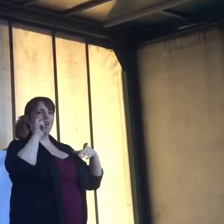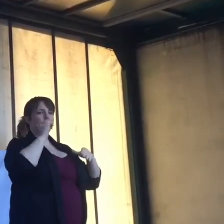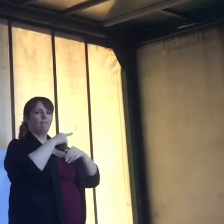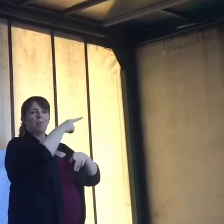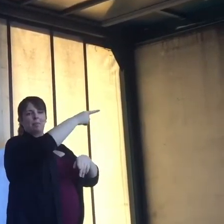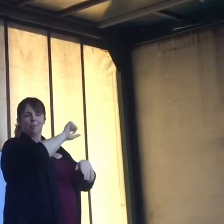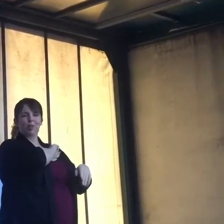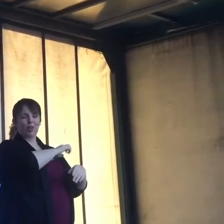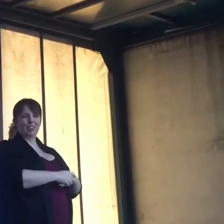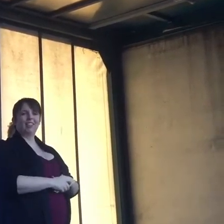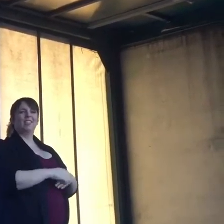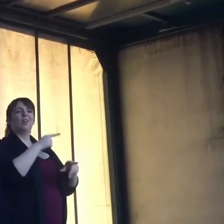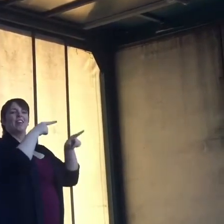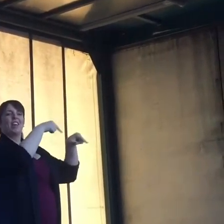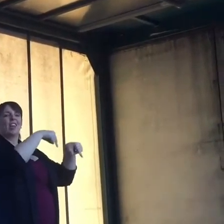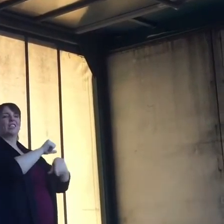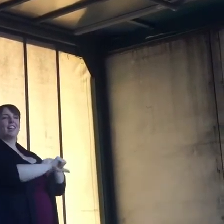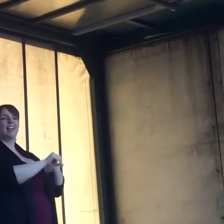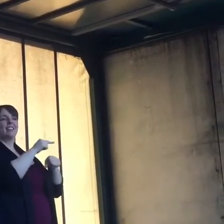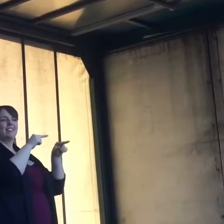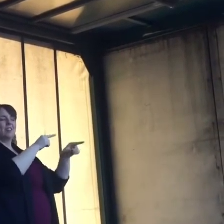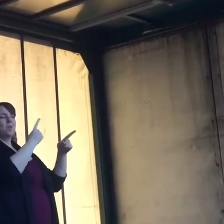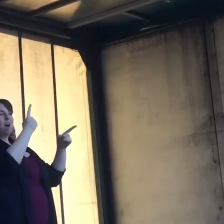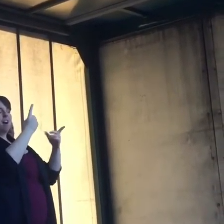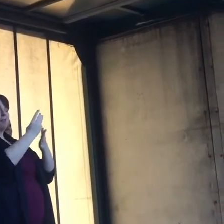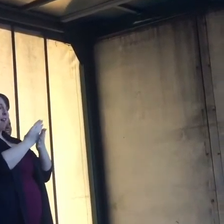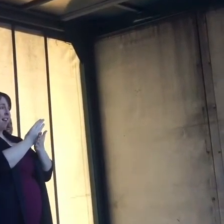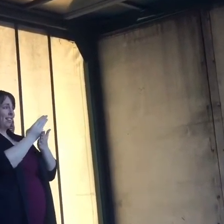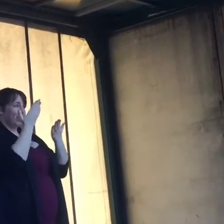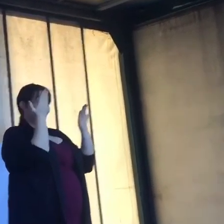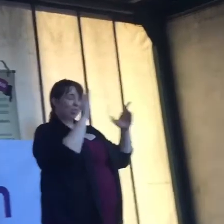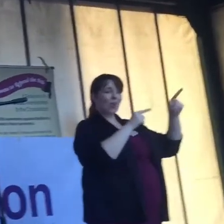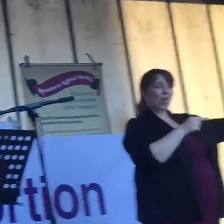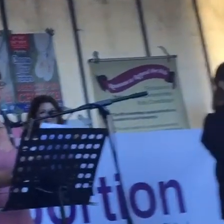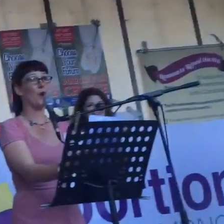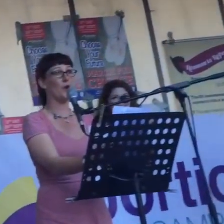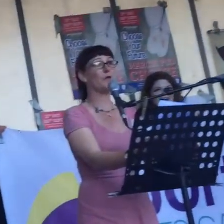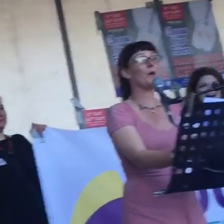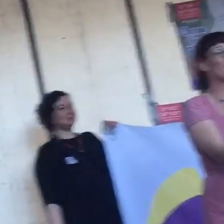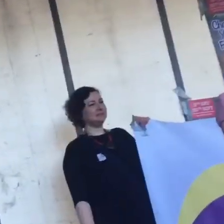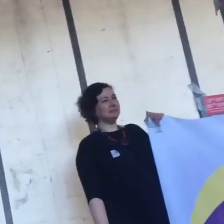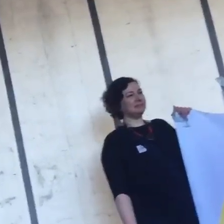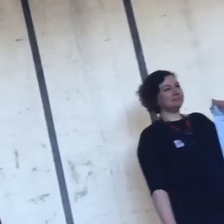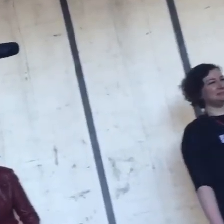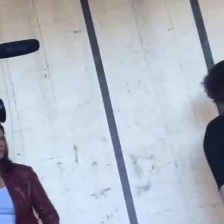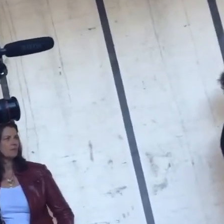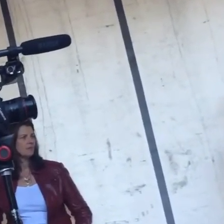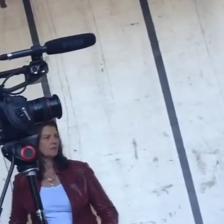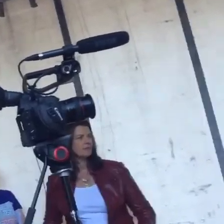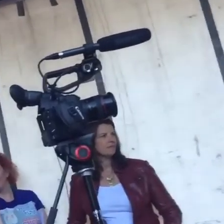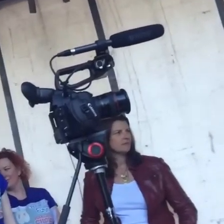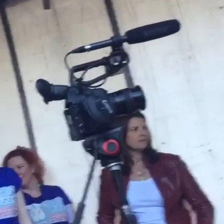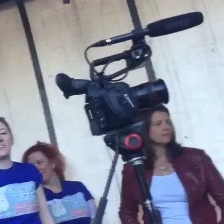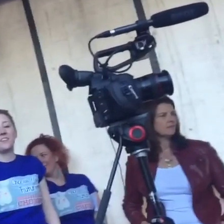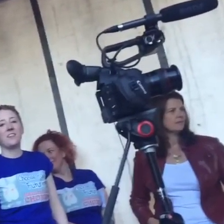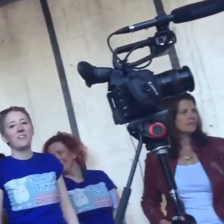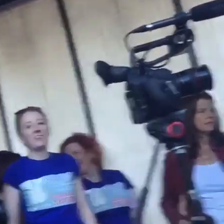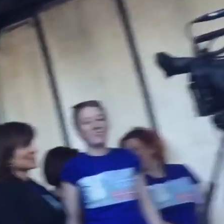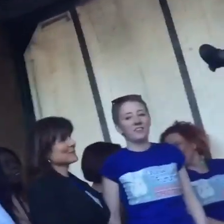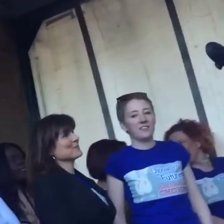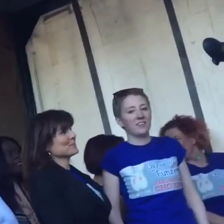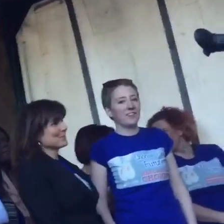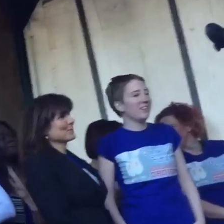So their presence here today is one aspect that really shows that the activists are happening all over the world and they know about us and they have our back